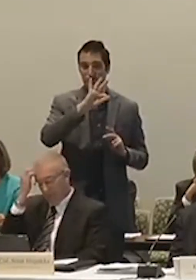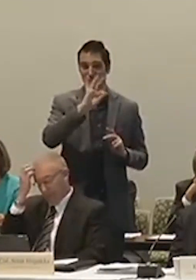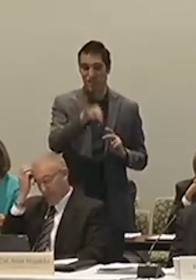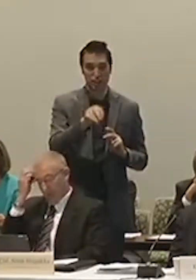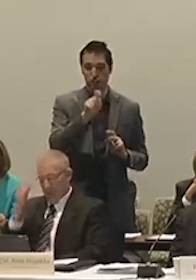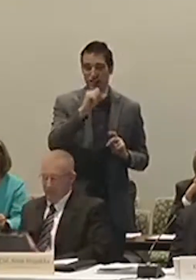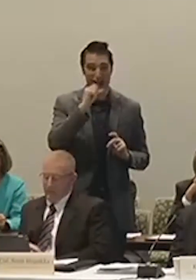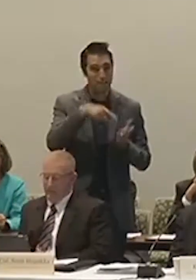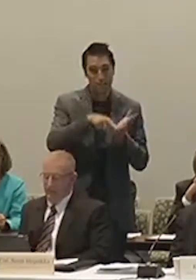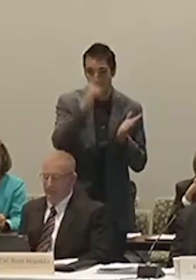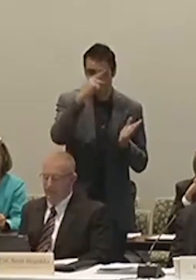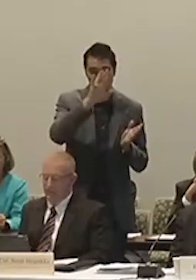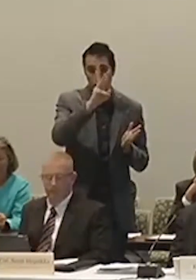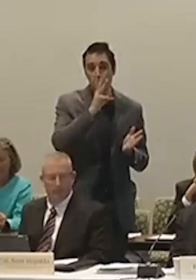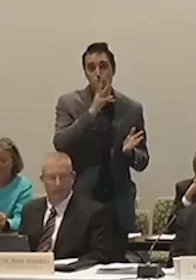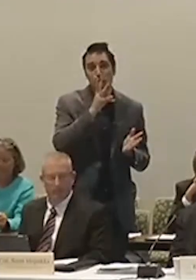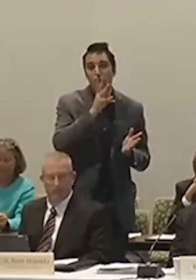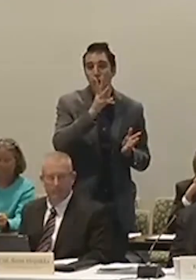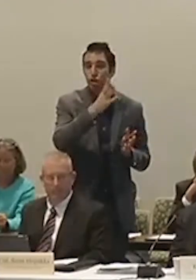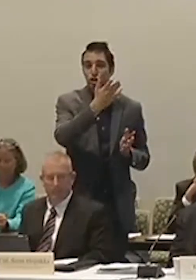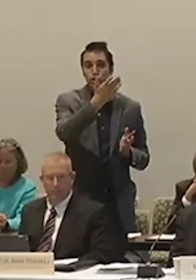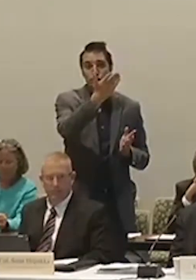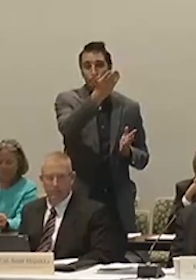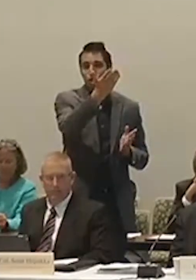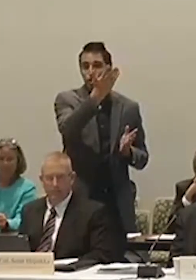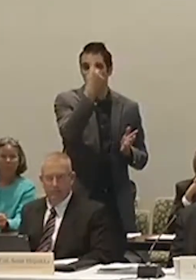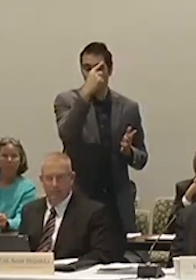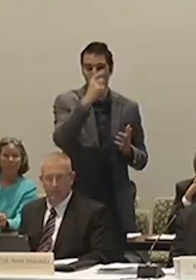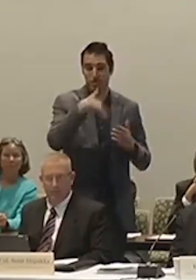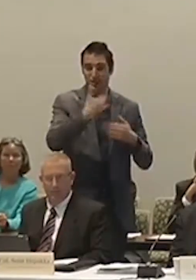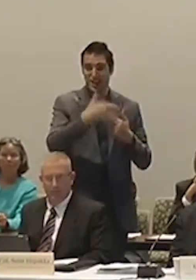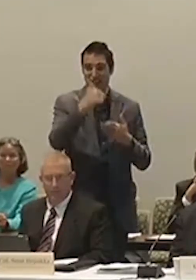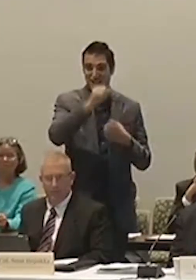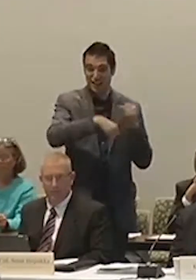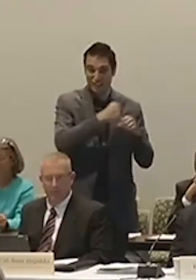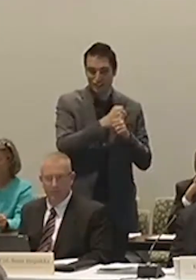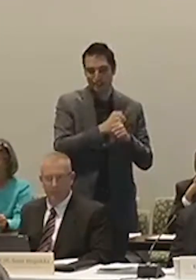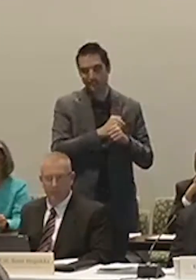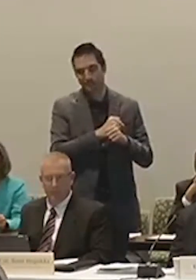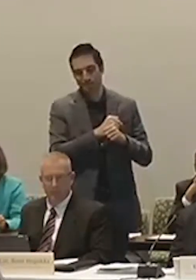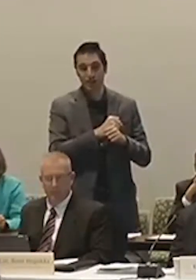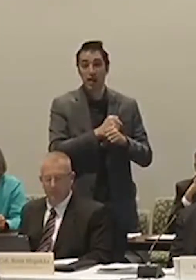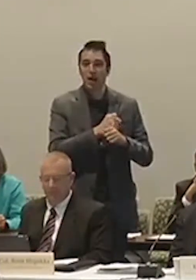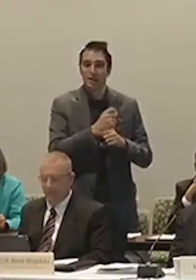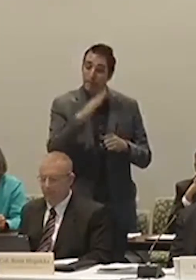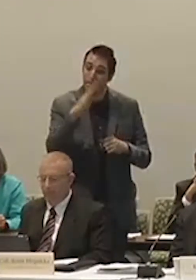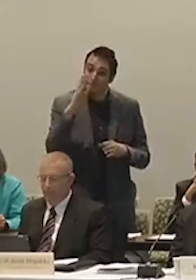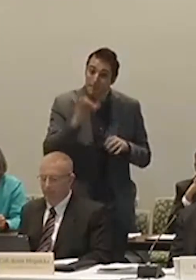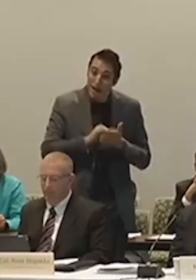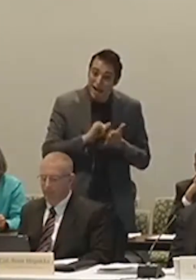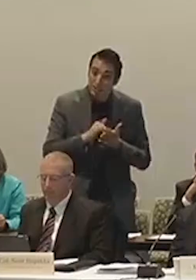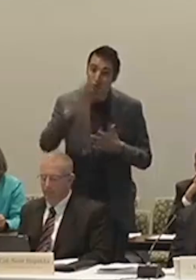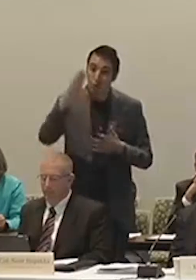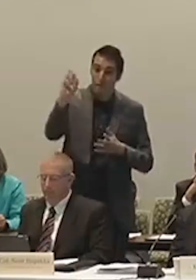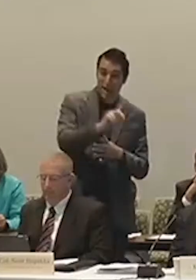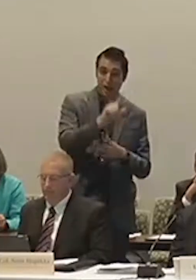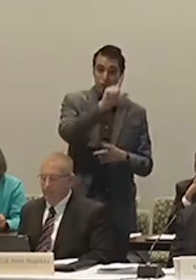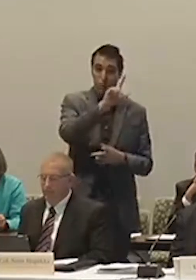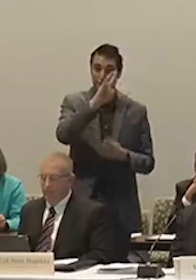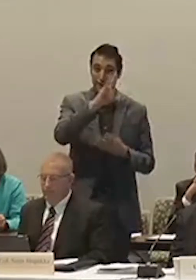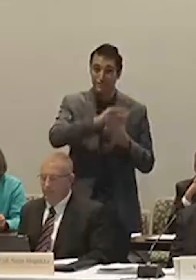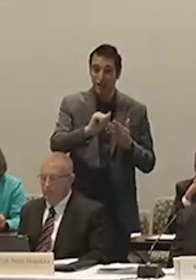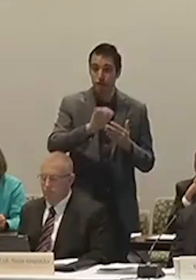mean, like, can we go back to $27? Like, is it impossible? Like, in your, you know, expertise and